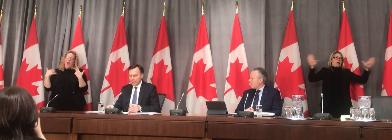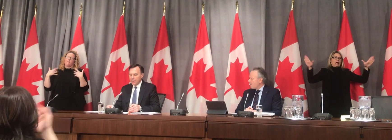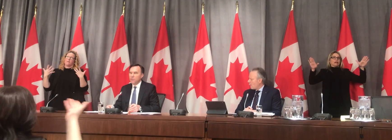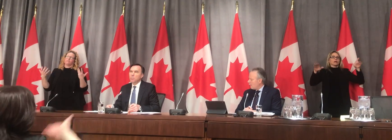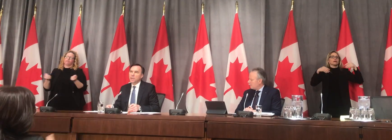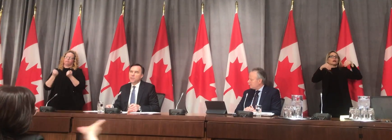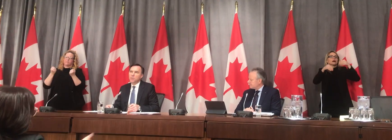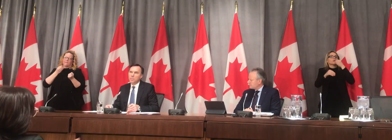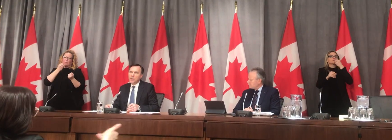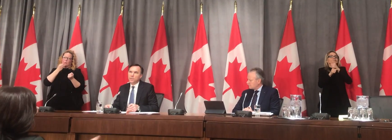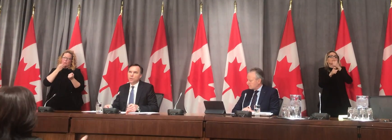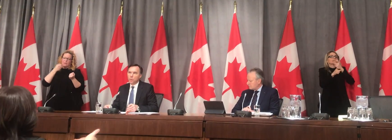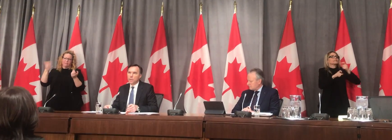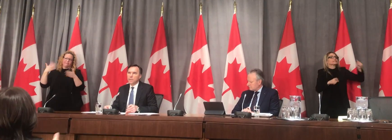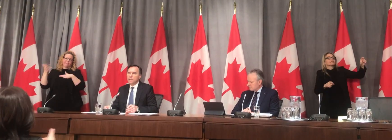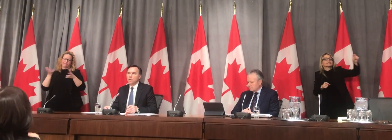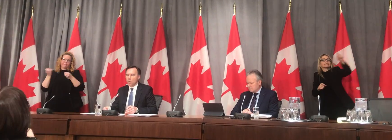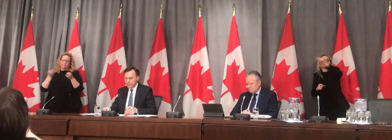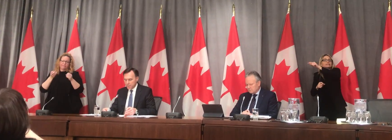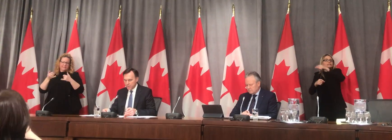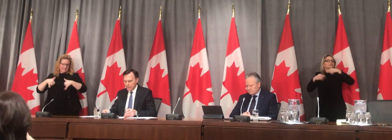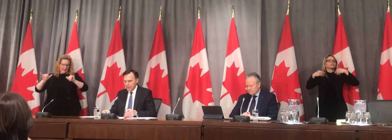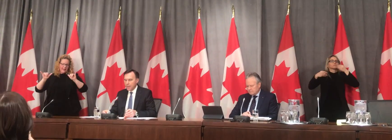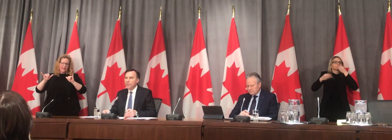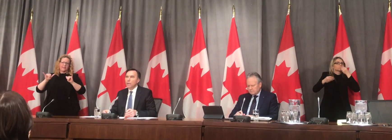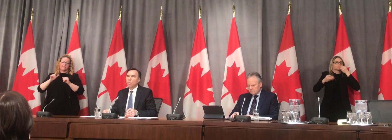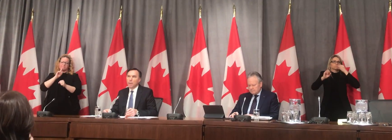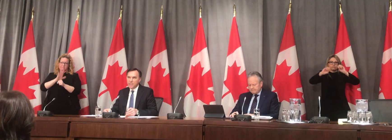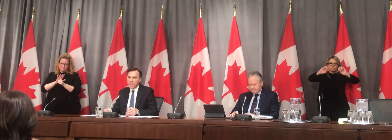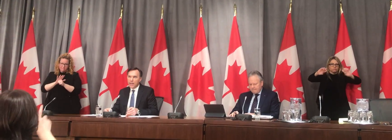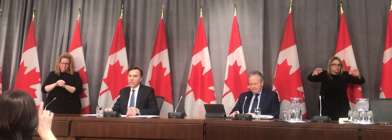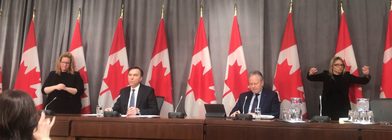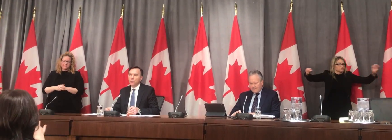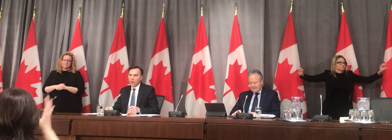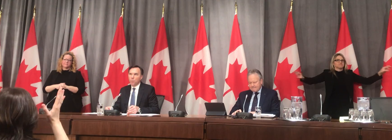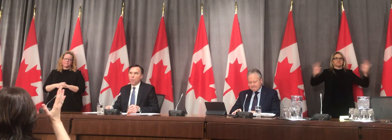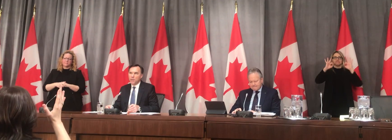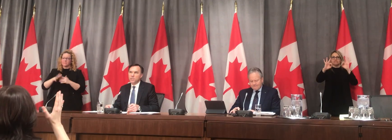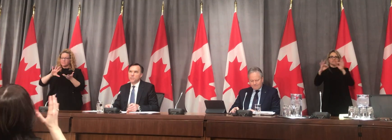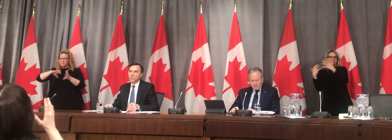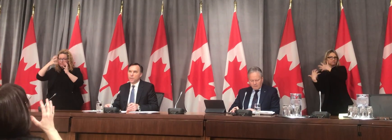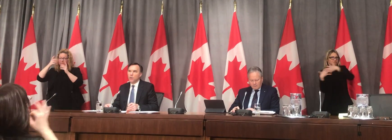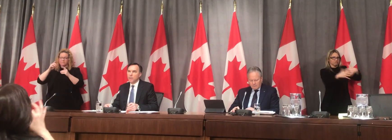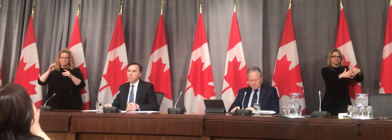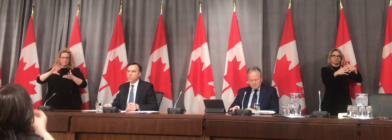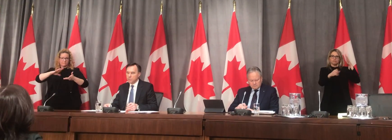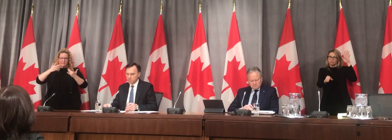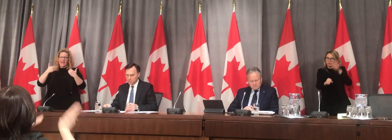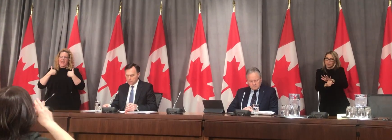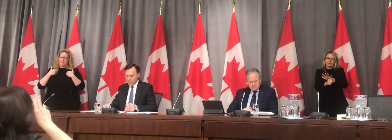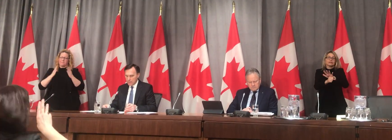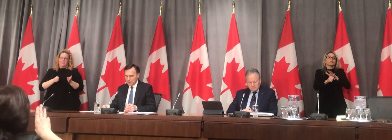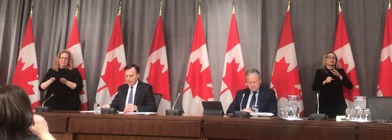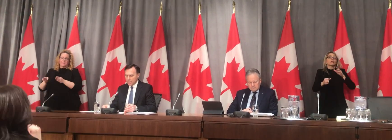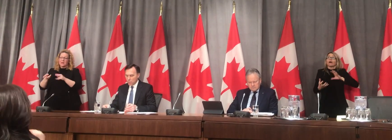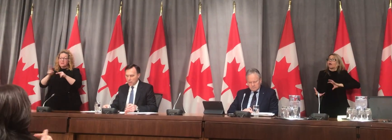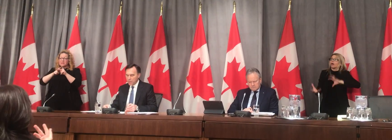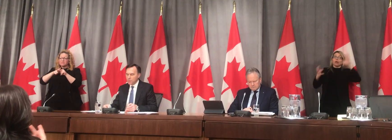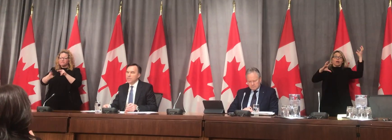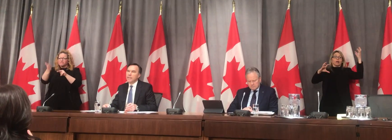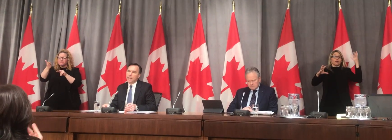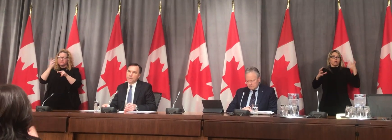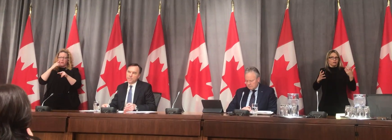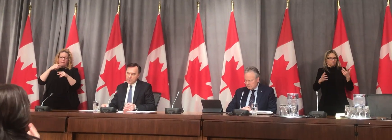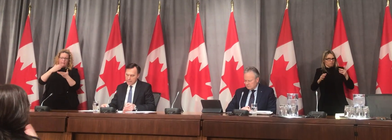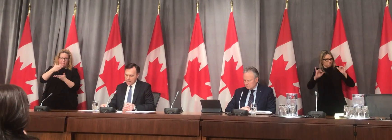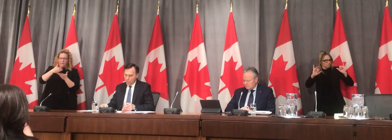well. And they've committed to me that during this crisis, they will maintain fair prices for their customers. As a